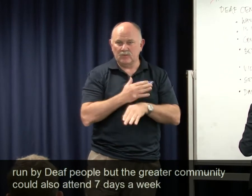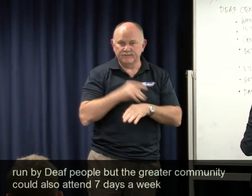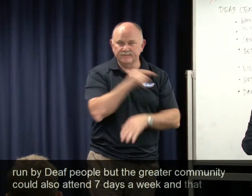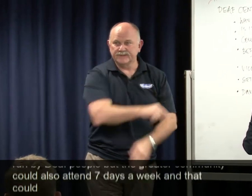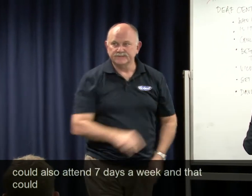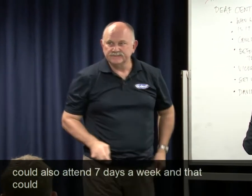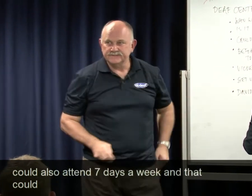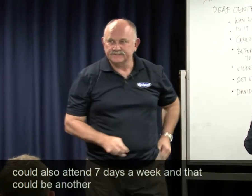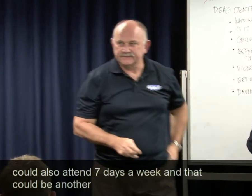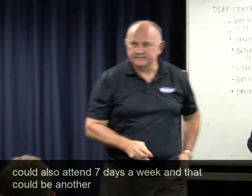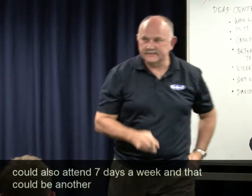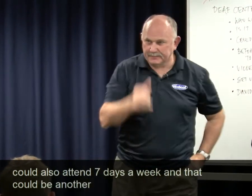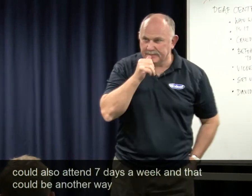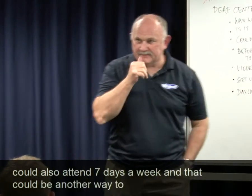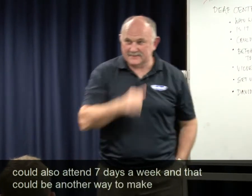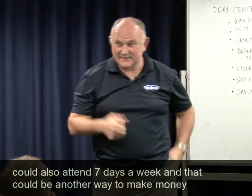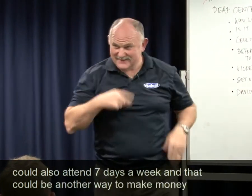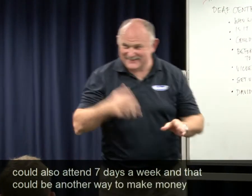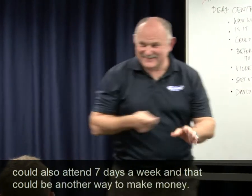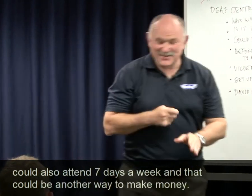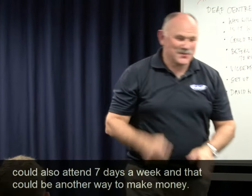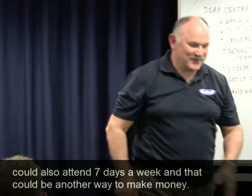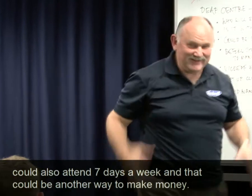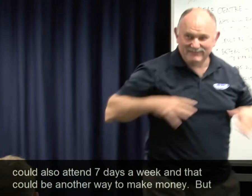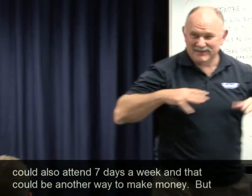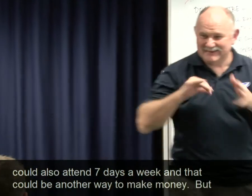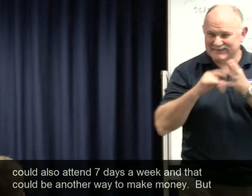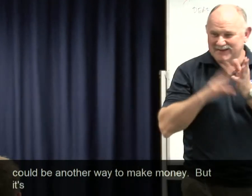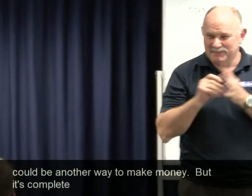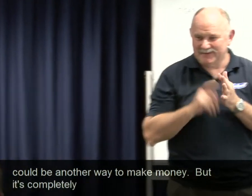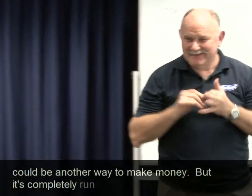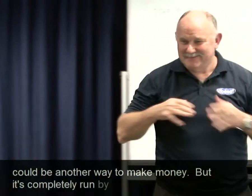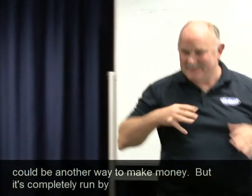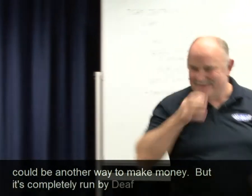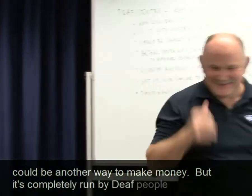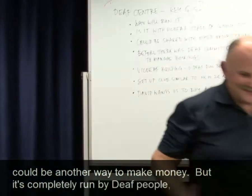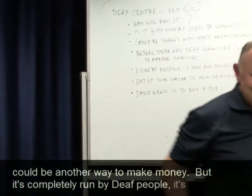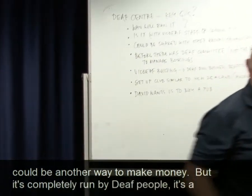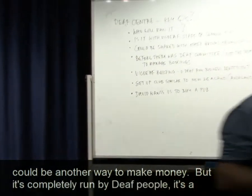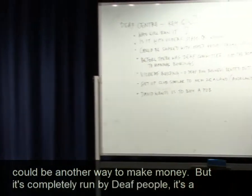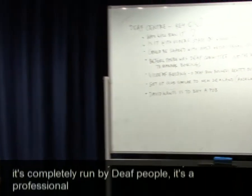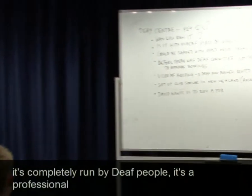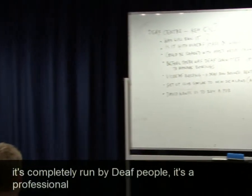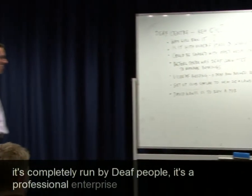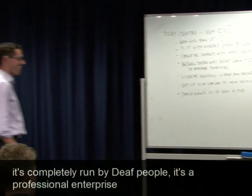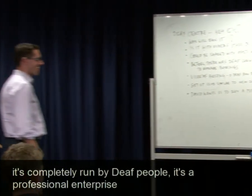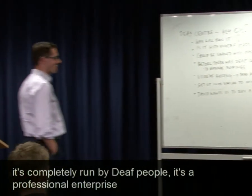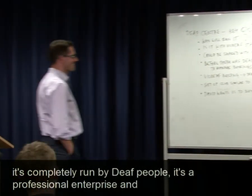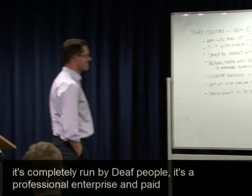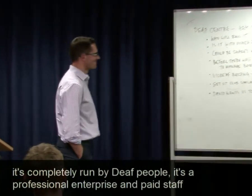deaf people. It's a professional enterprise and there are paid staff. If I'm working behind the bar, I'll be providing you all with free samples,